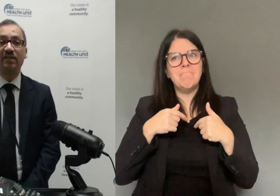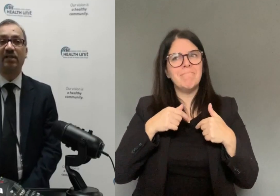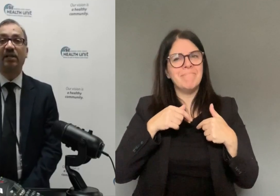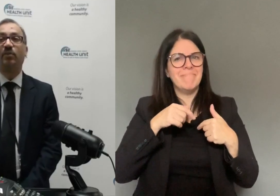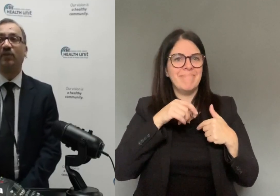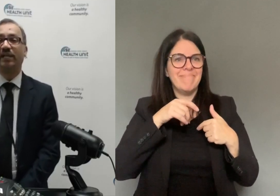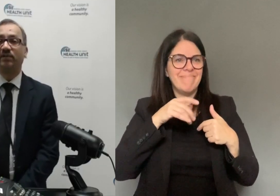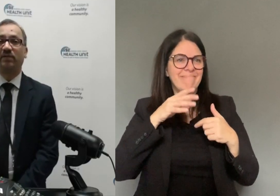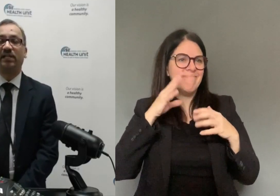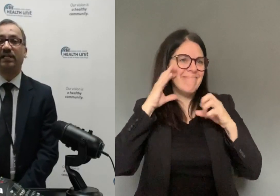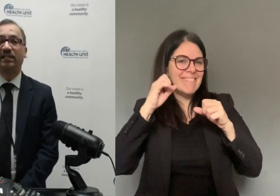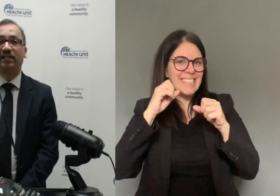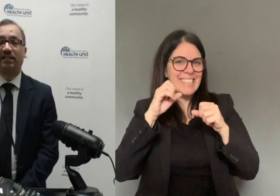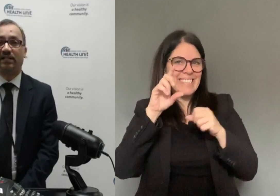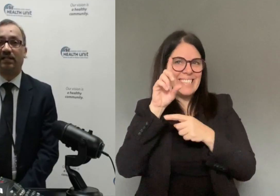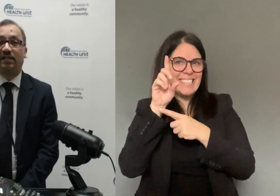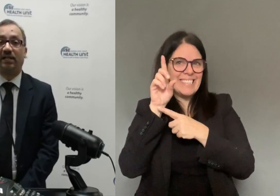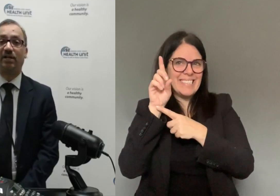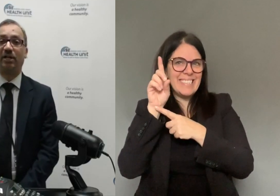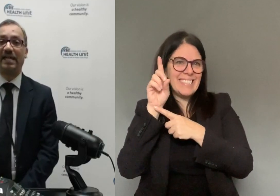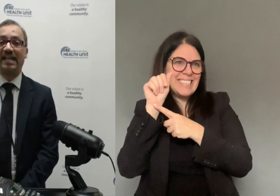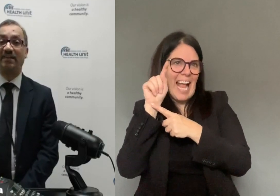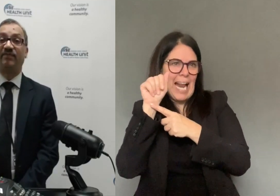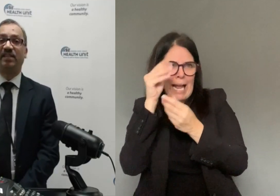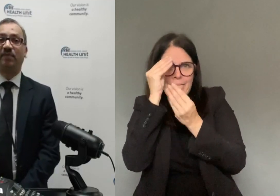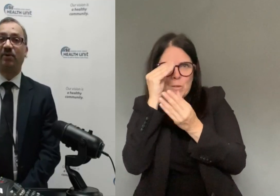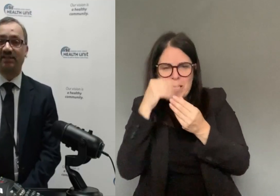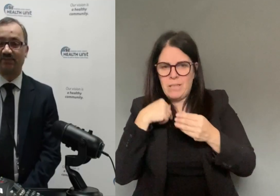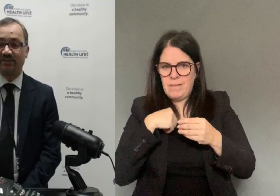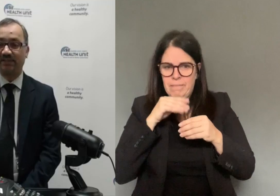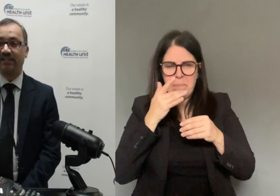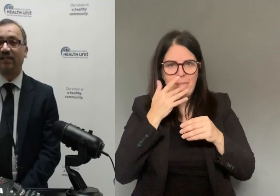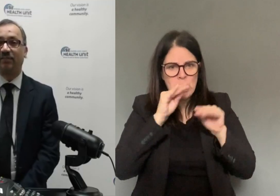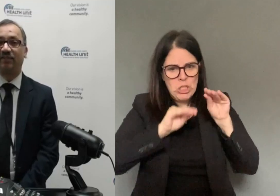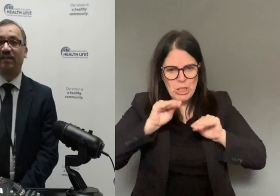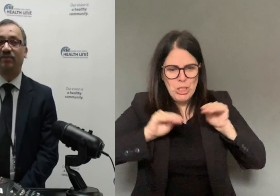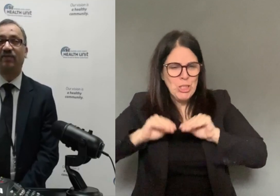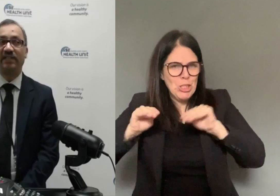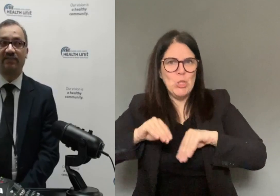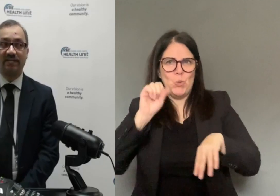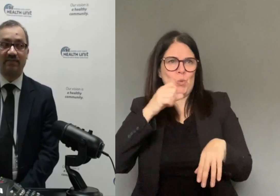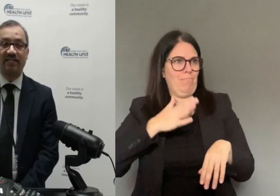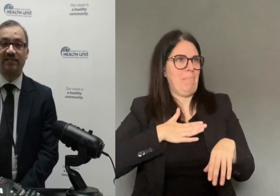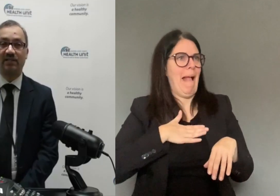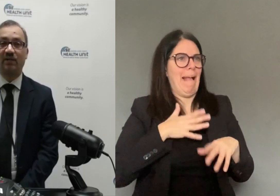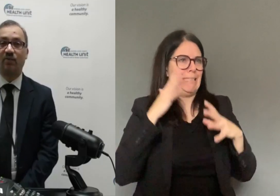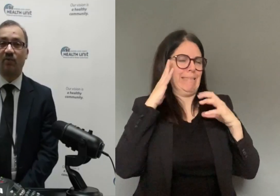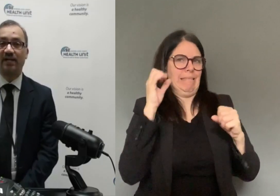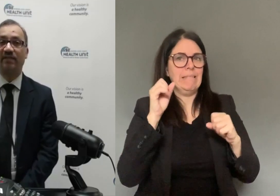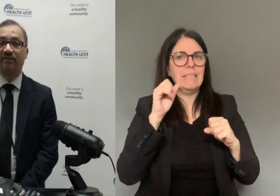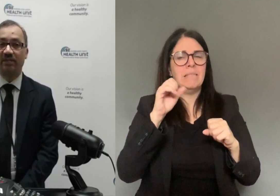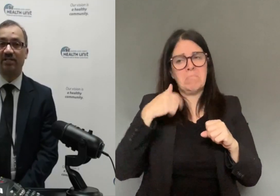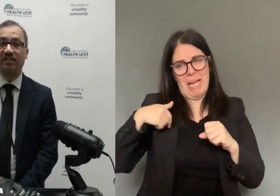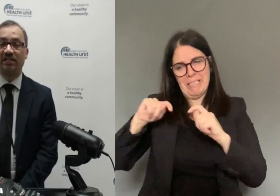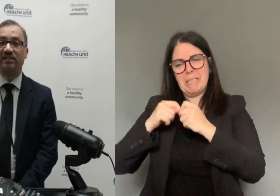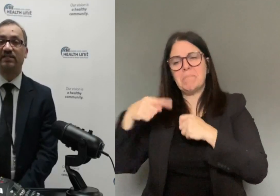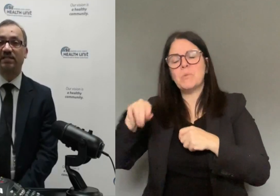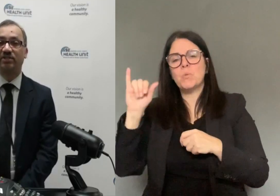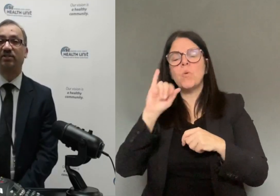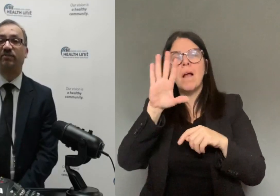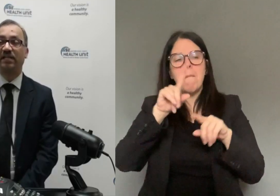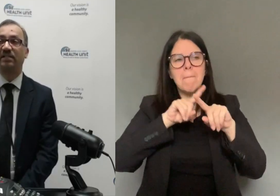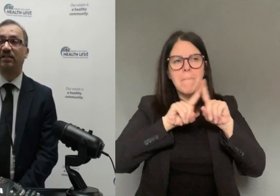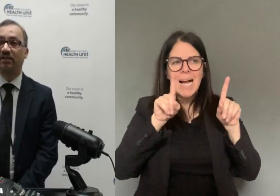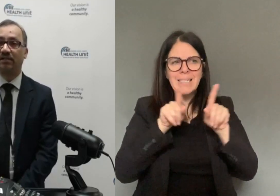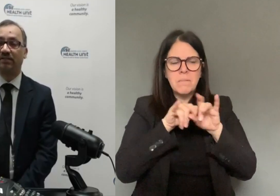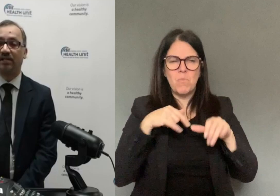team, we would like to collect everything possible, but we have to find the right balance of what information is essential